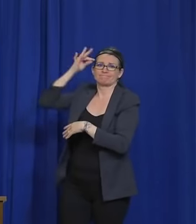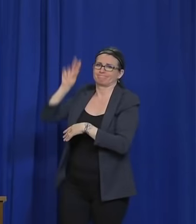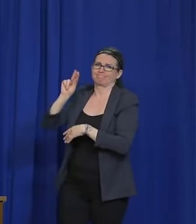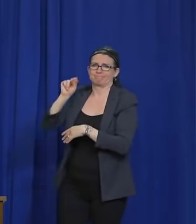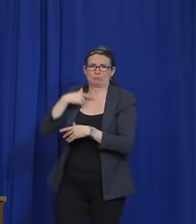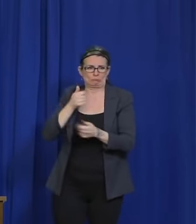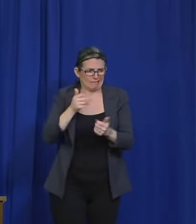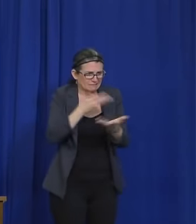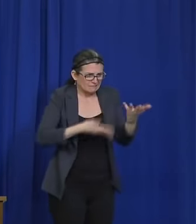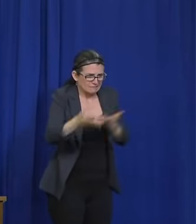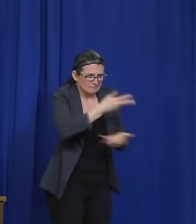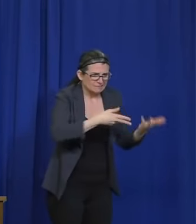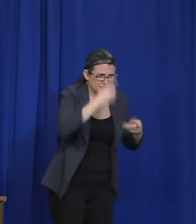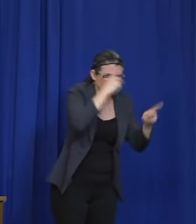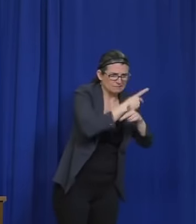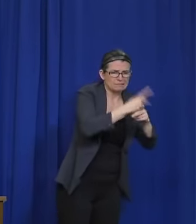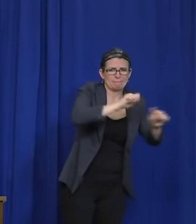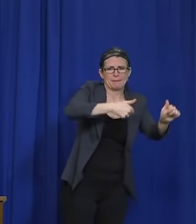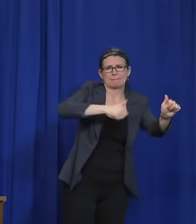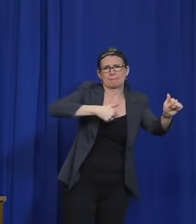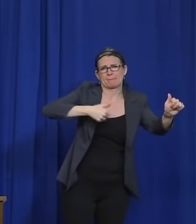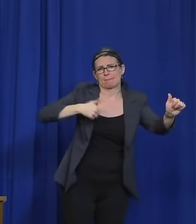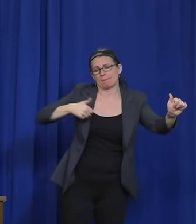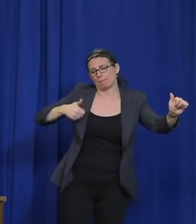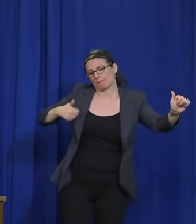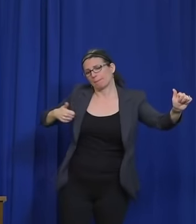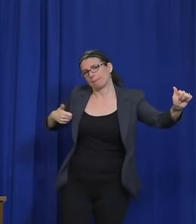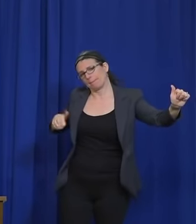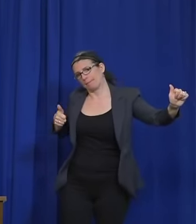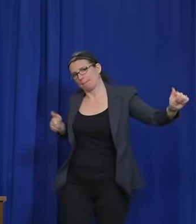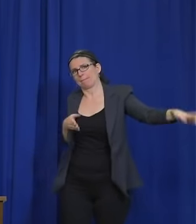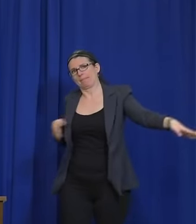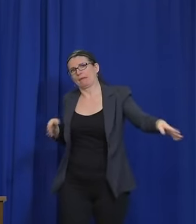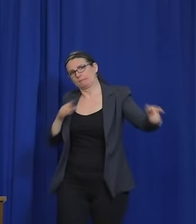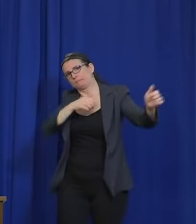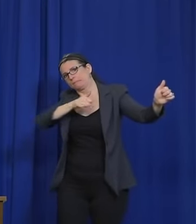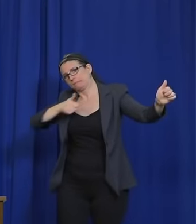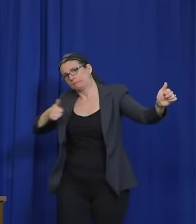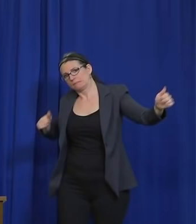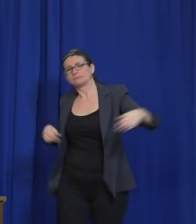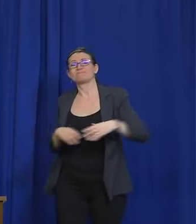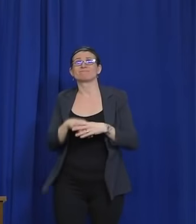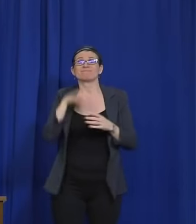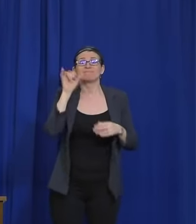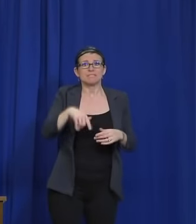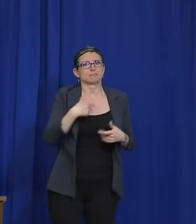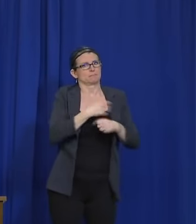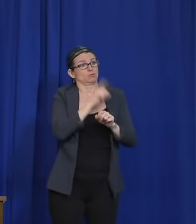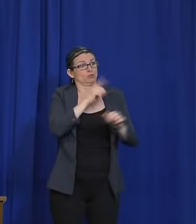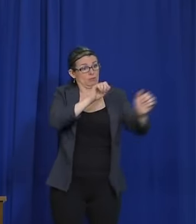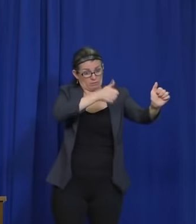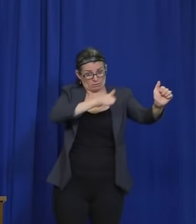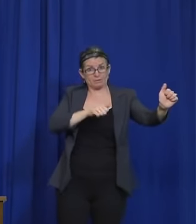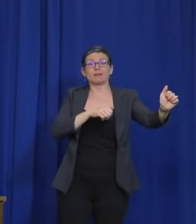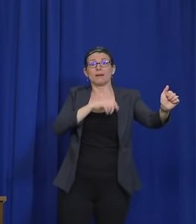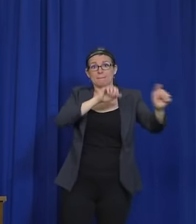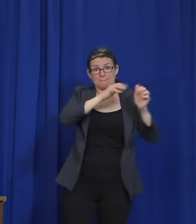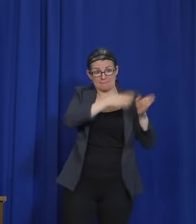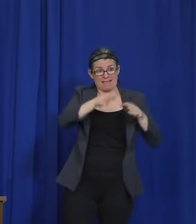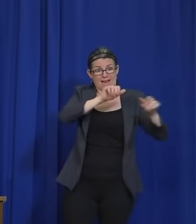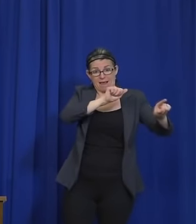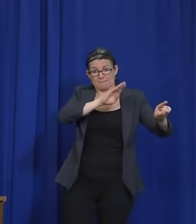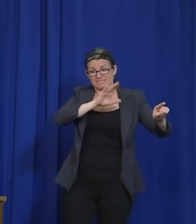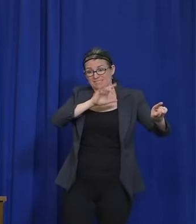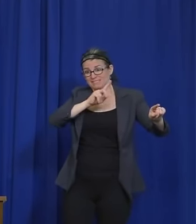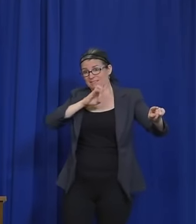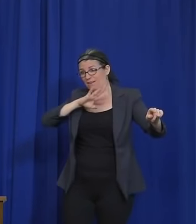works, because that's key to making sure that we have a good testing capacity here in Maine. But we are obviously working every